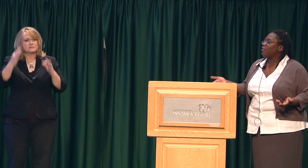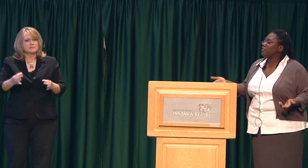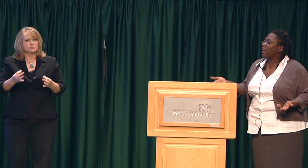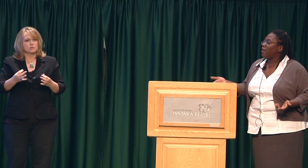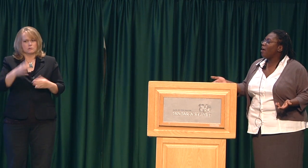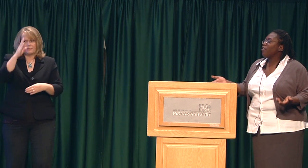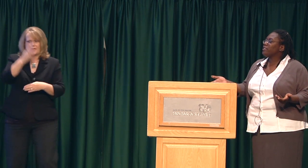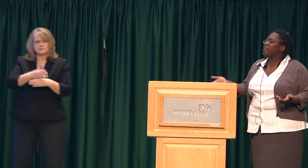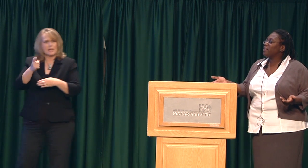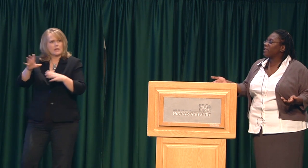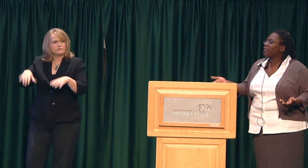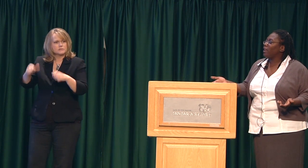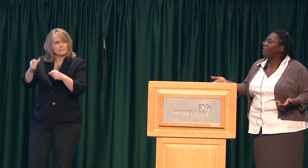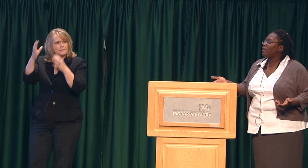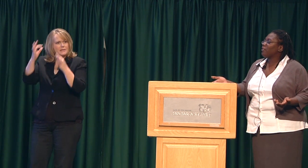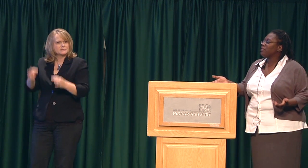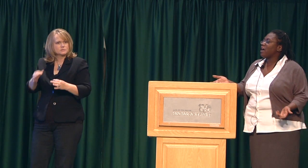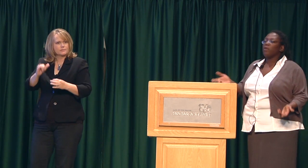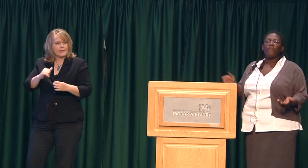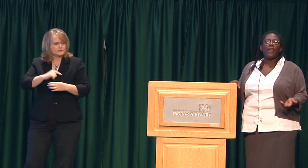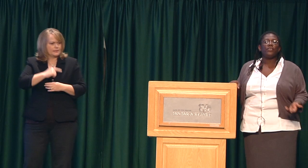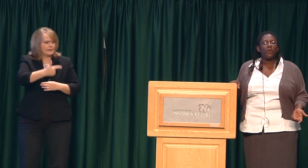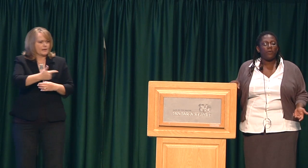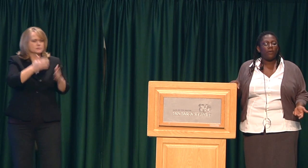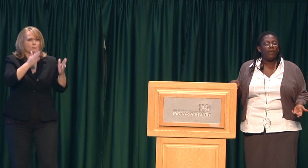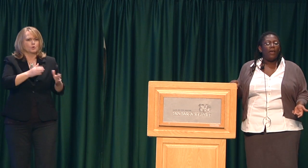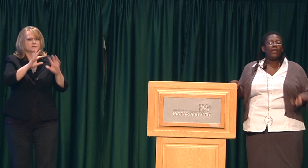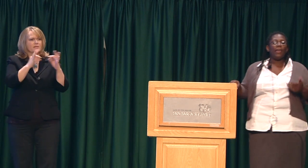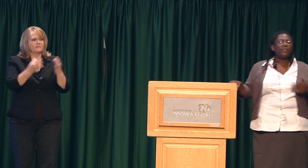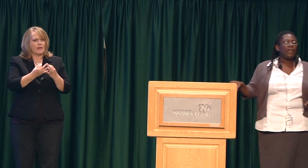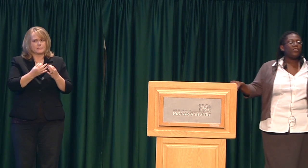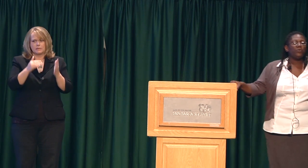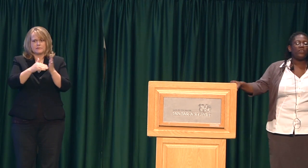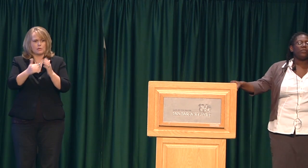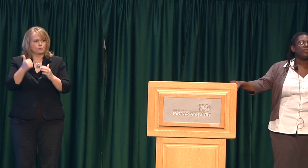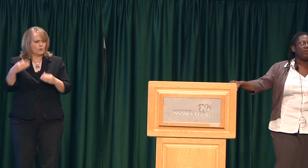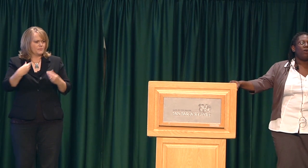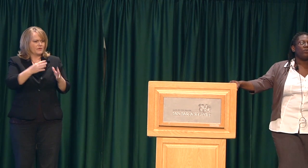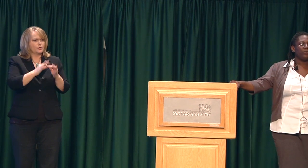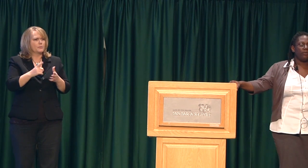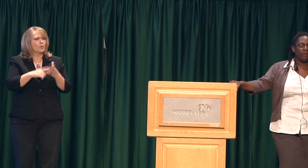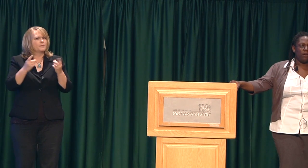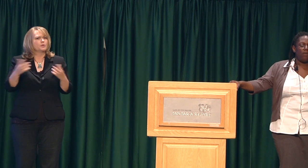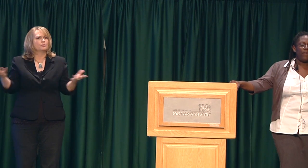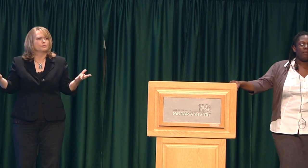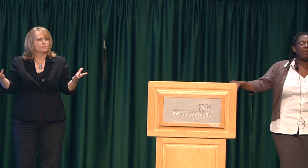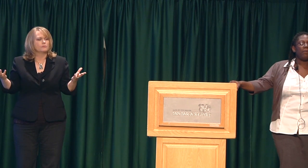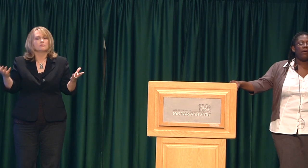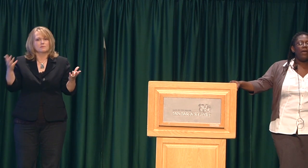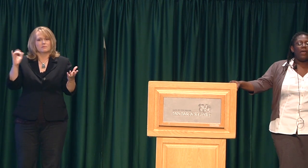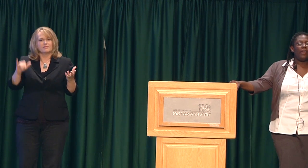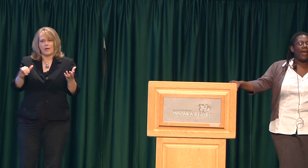he does not understand? Her son is the next of kin and the doctor does not want to provide an interpreter. Again, the same situation. It was an older, you know,